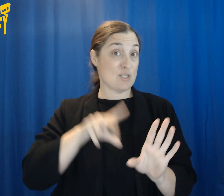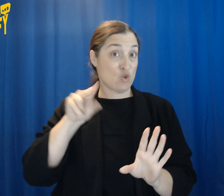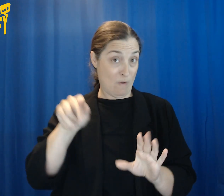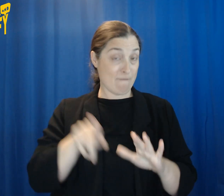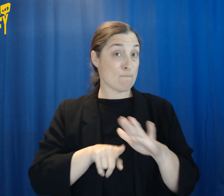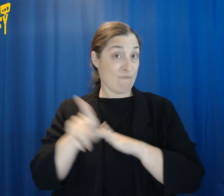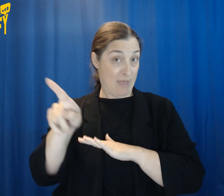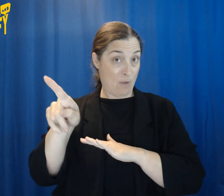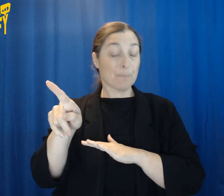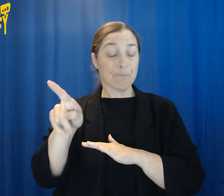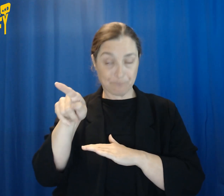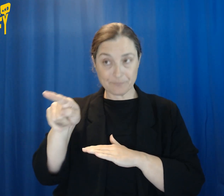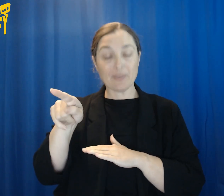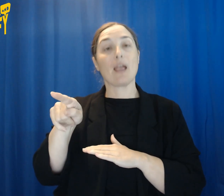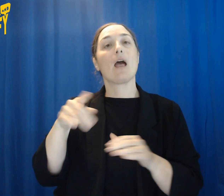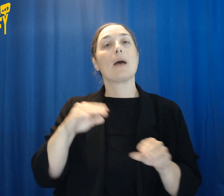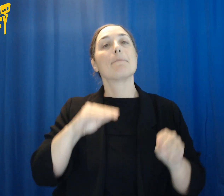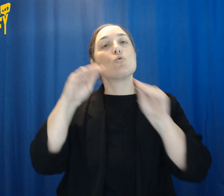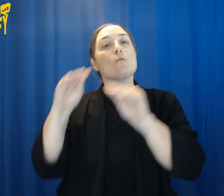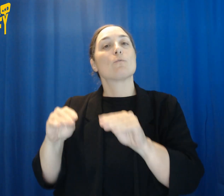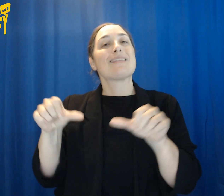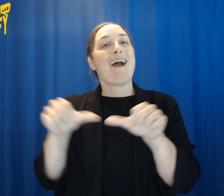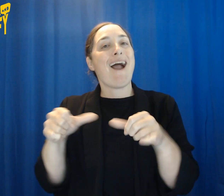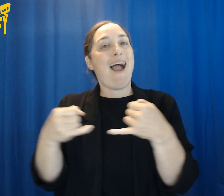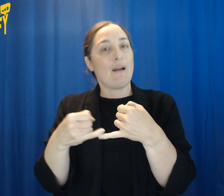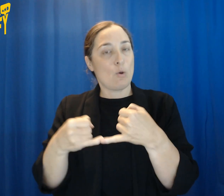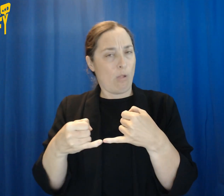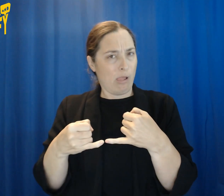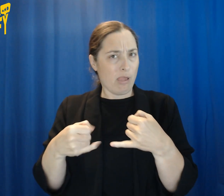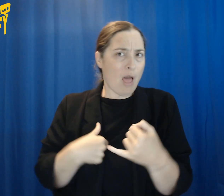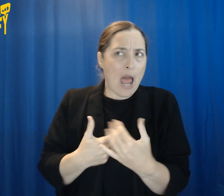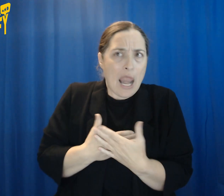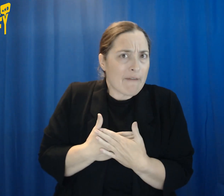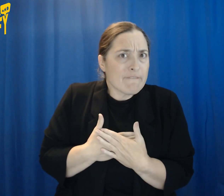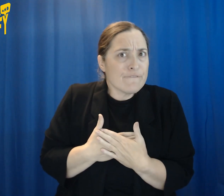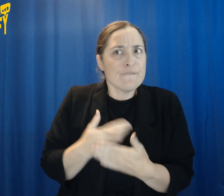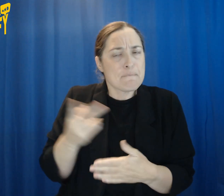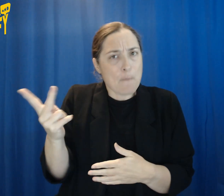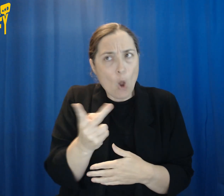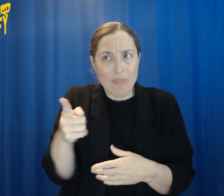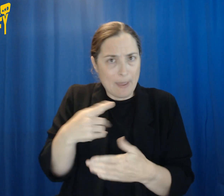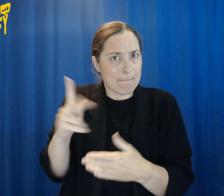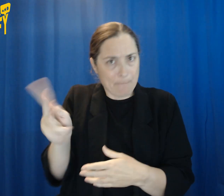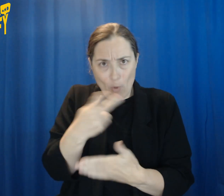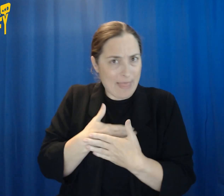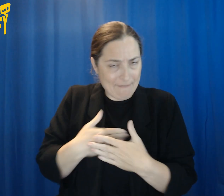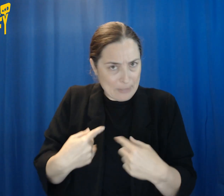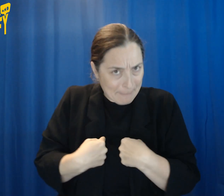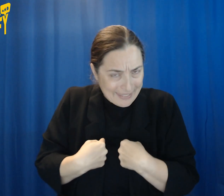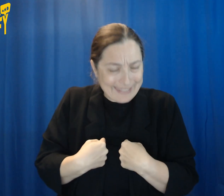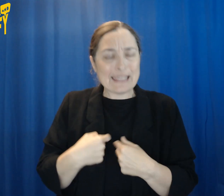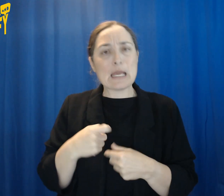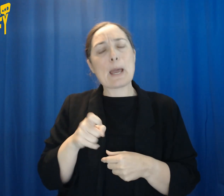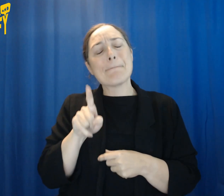an aunt and uncle who I loved very much, and they did love me very much. But at the point of me